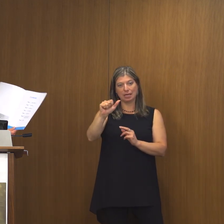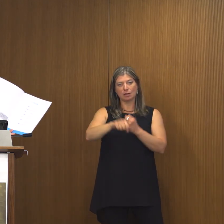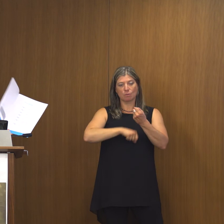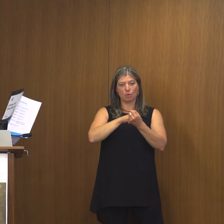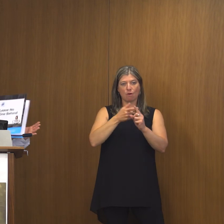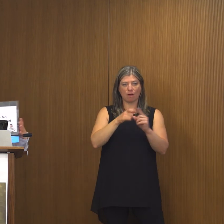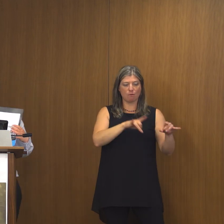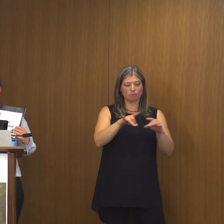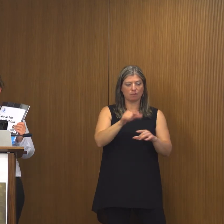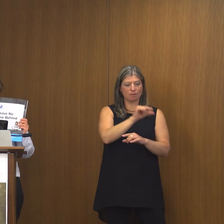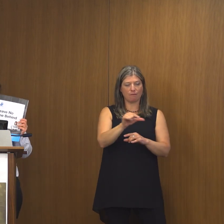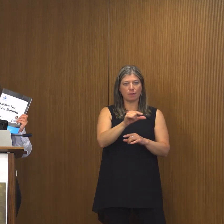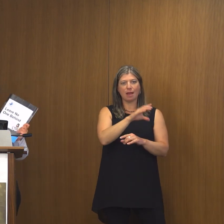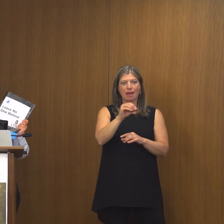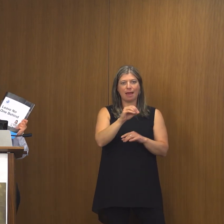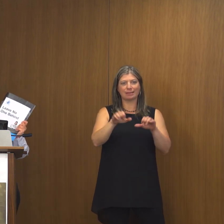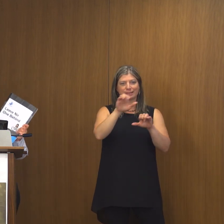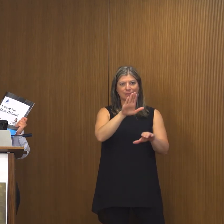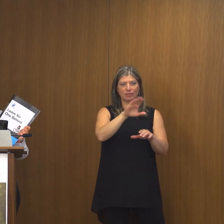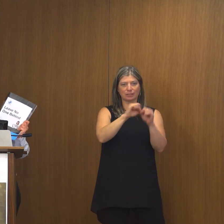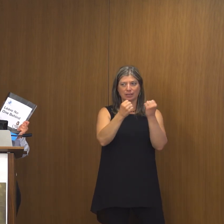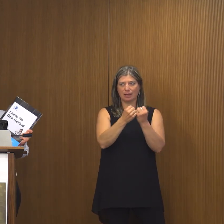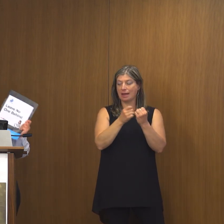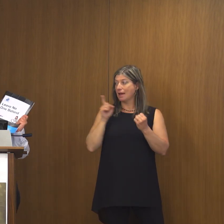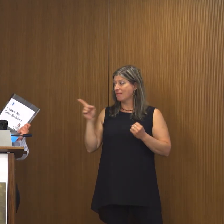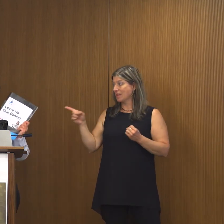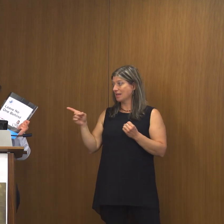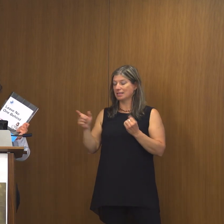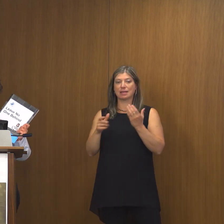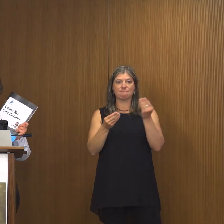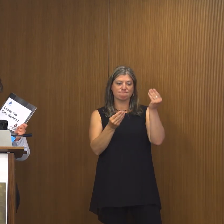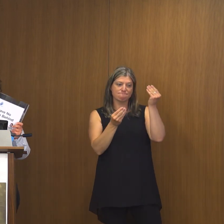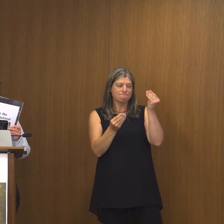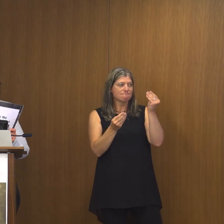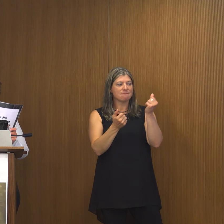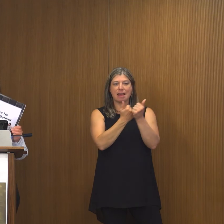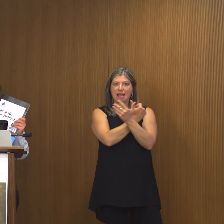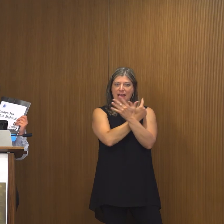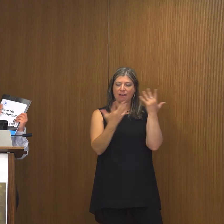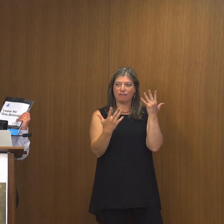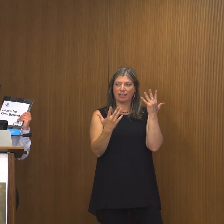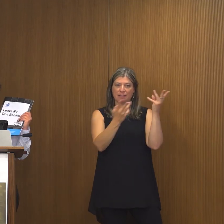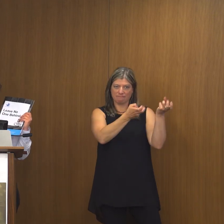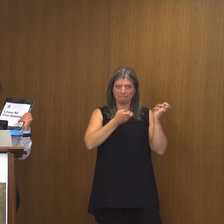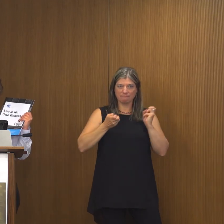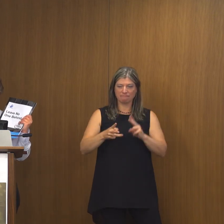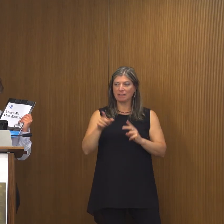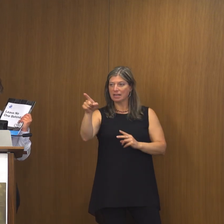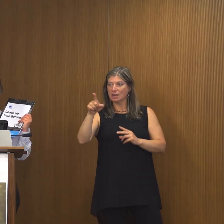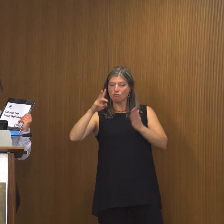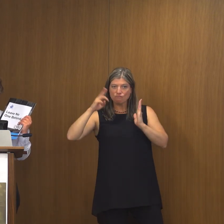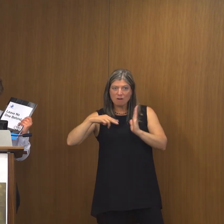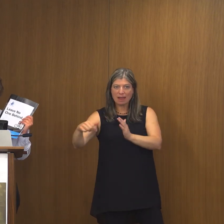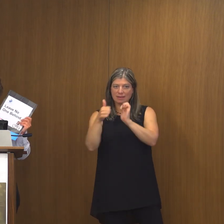society. This is amazing. Liam and I took every piece of information from his speech from this book. We